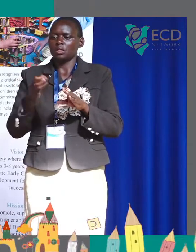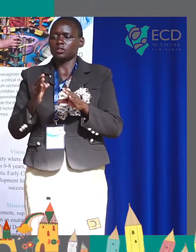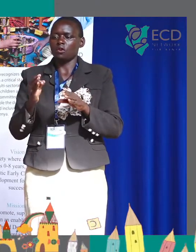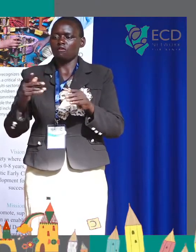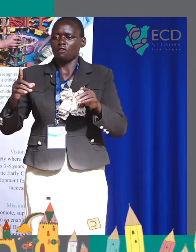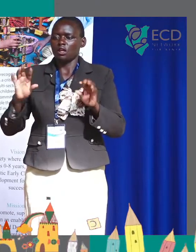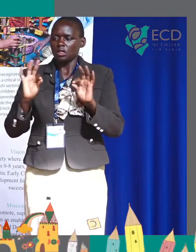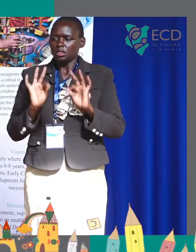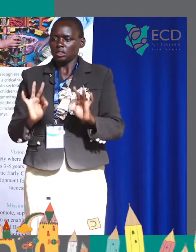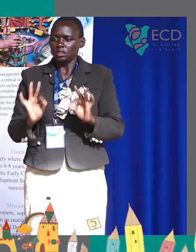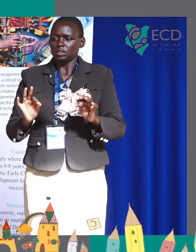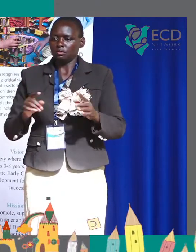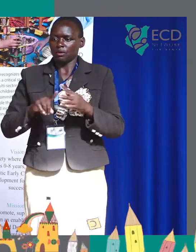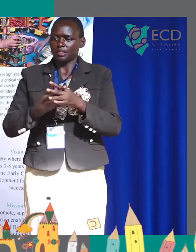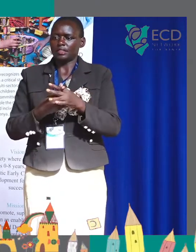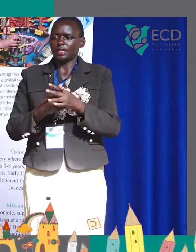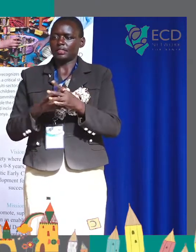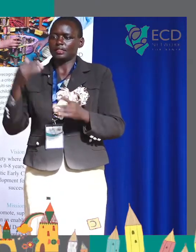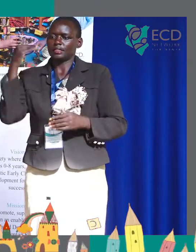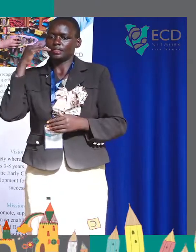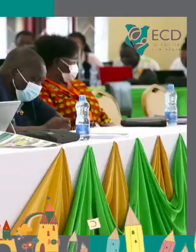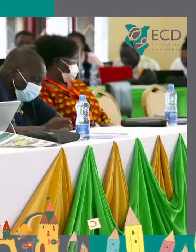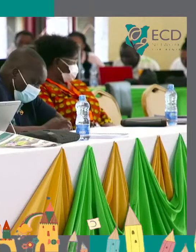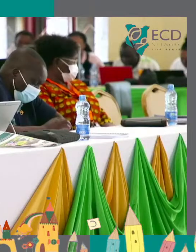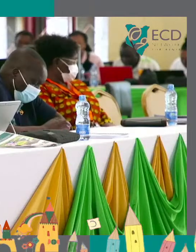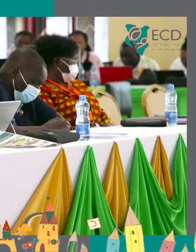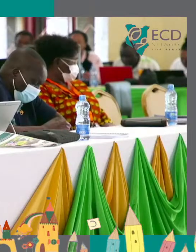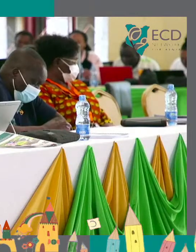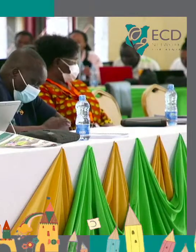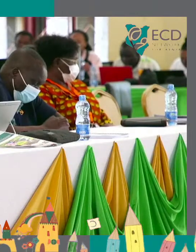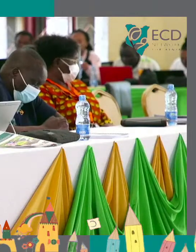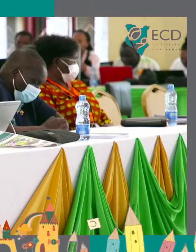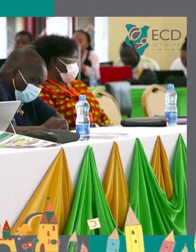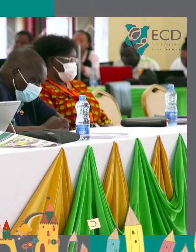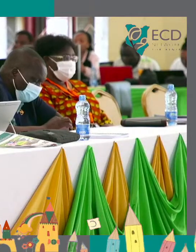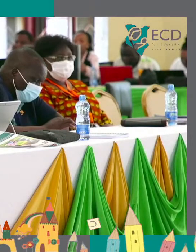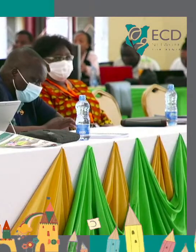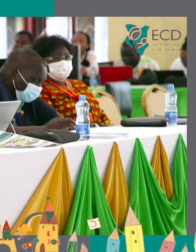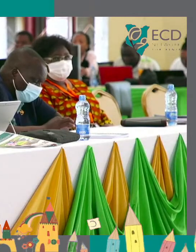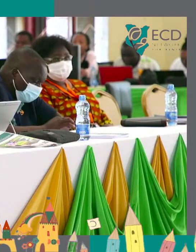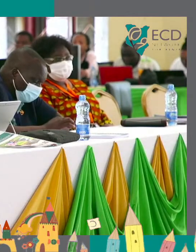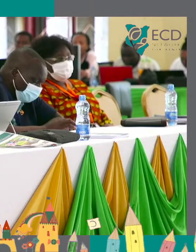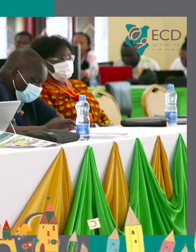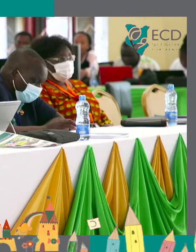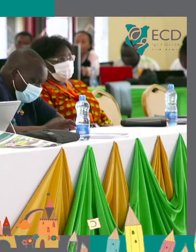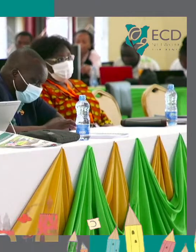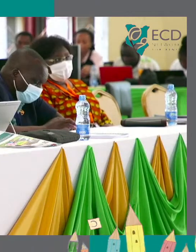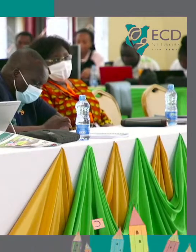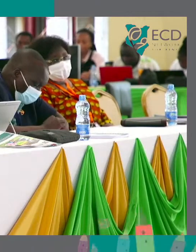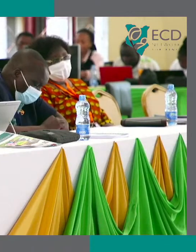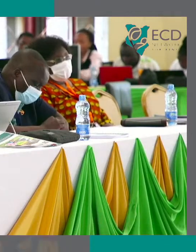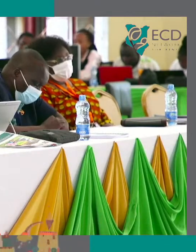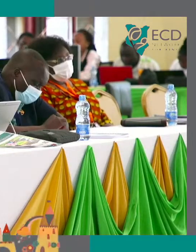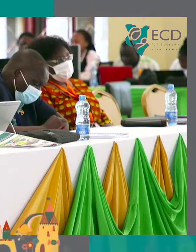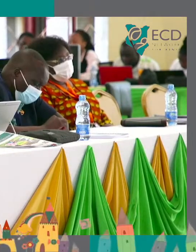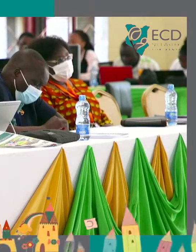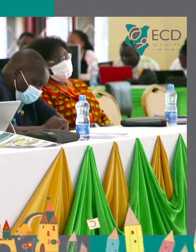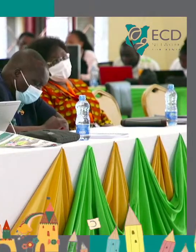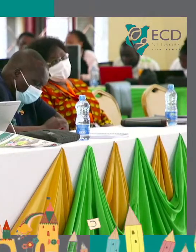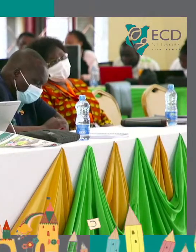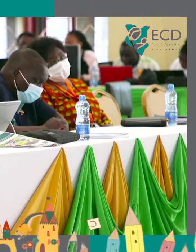and a technical lead in that program. So the plight of teenage